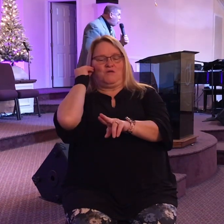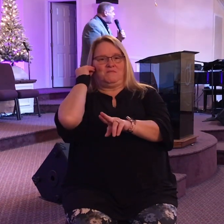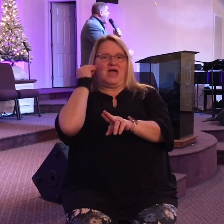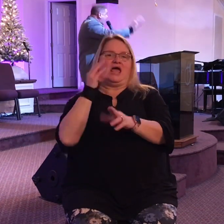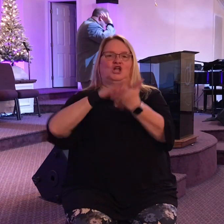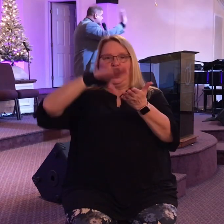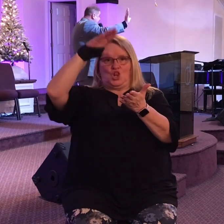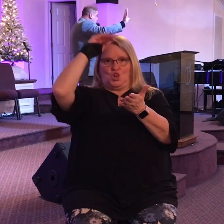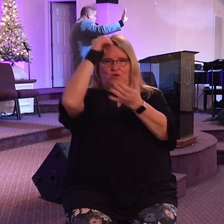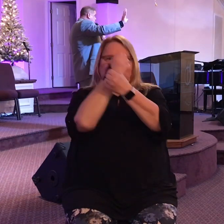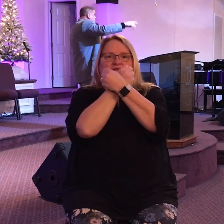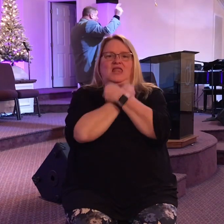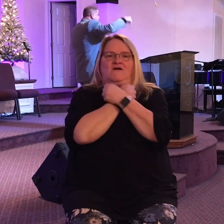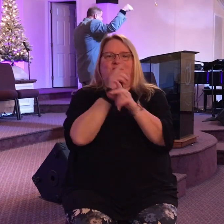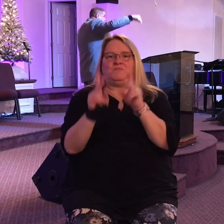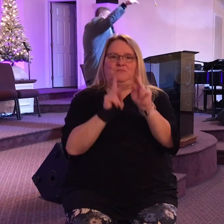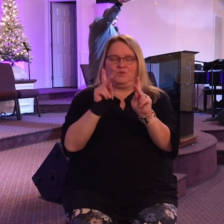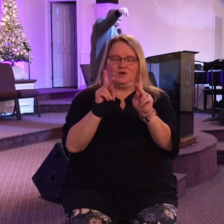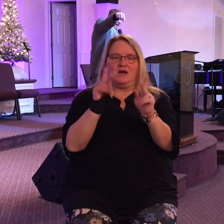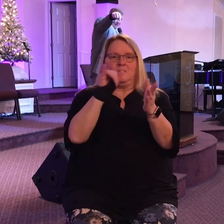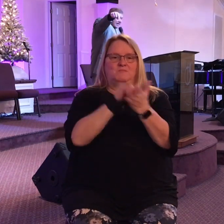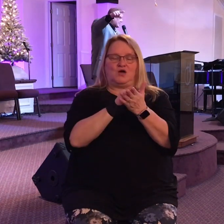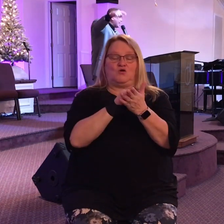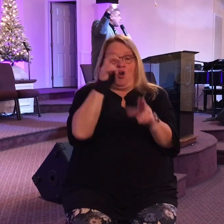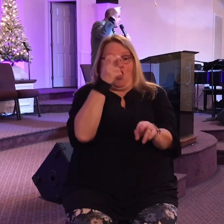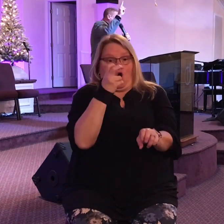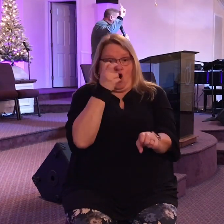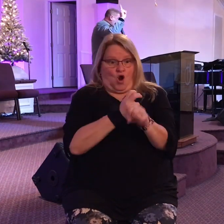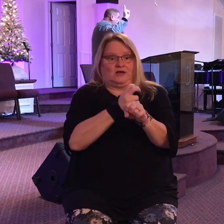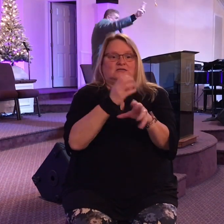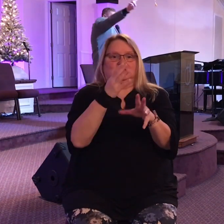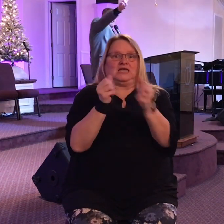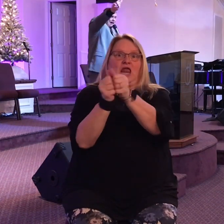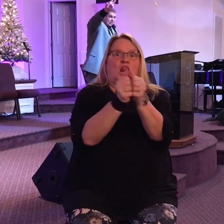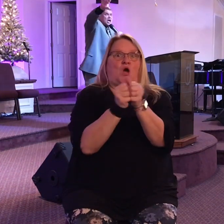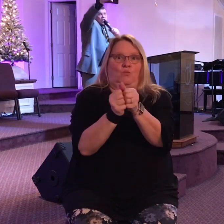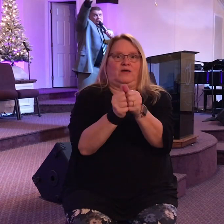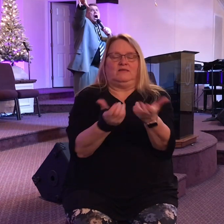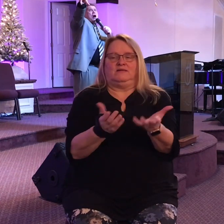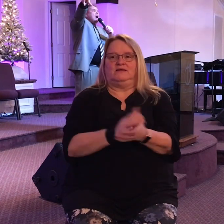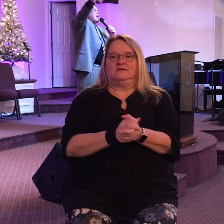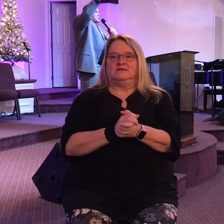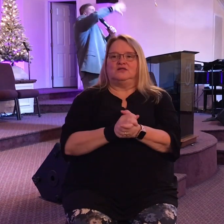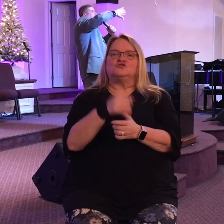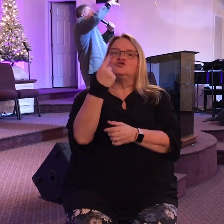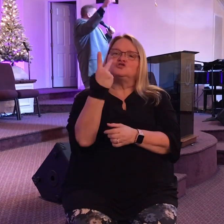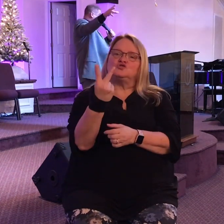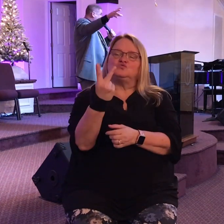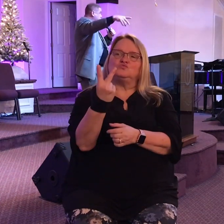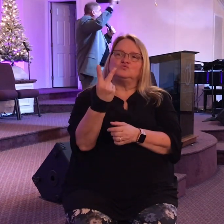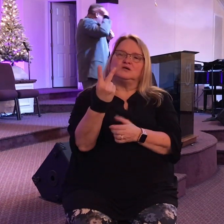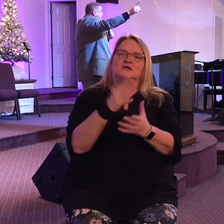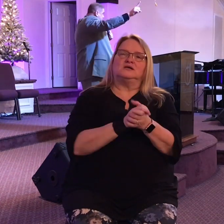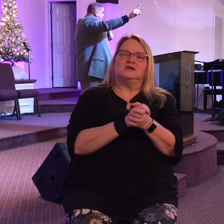at home and isolate yourself and fulfill the commandment. He said, there's two great commandments. The law is hung on